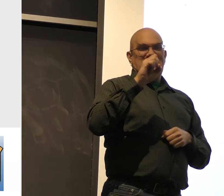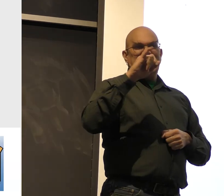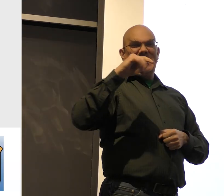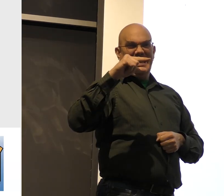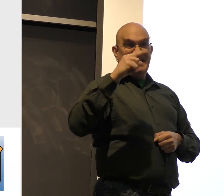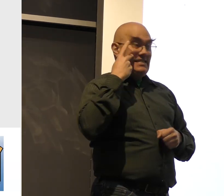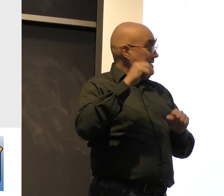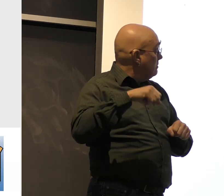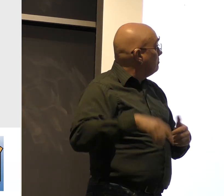seeing,